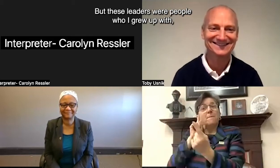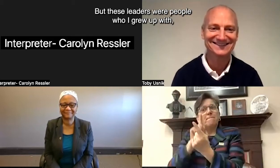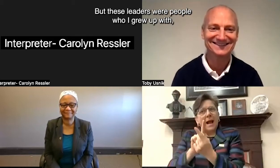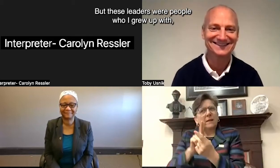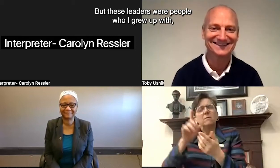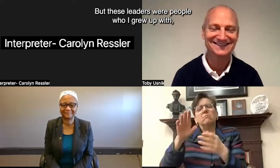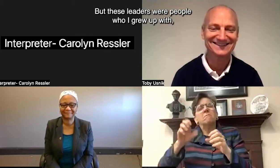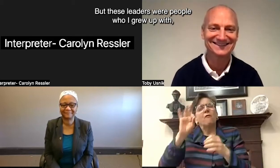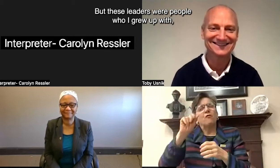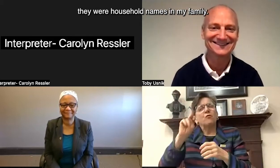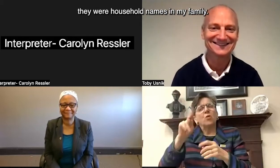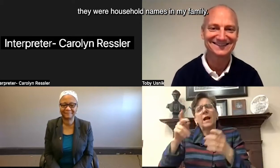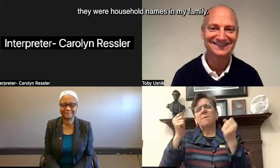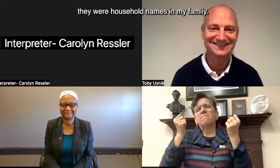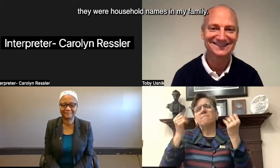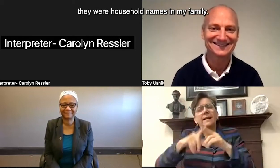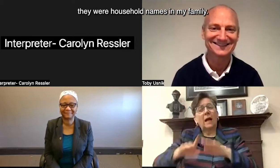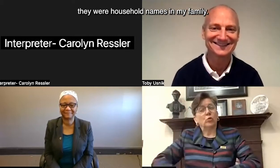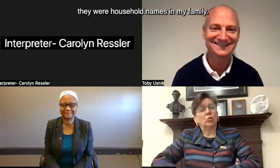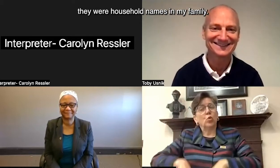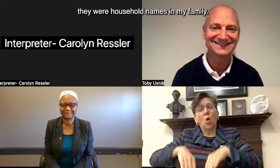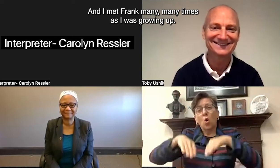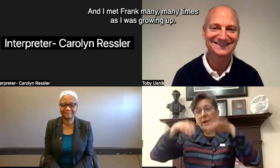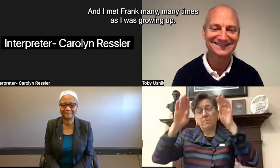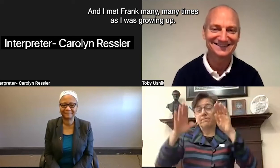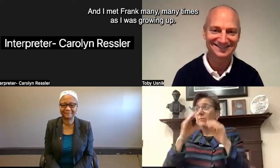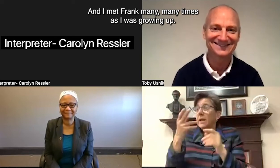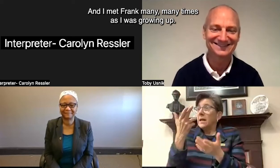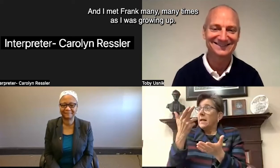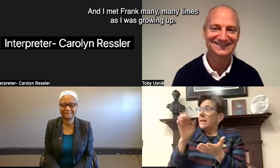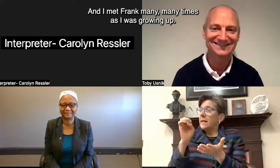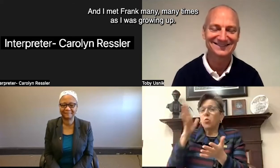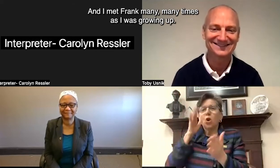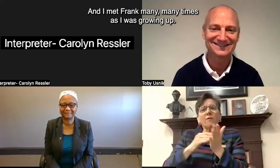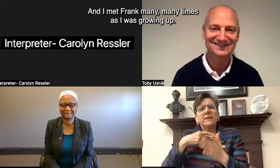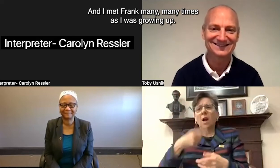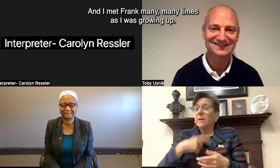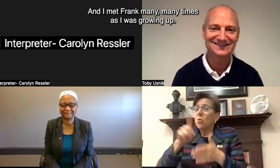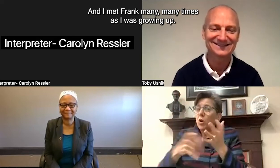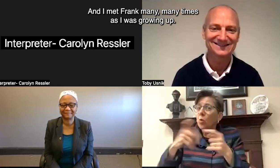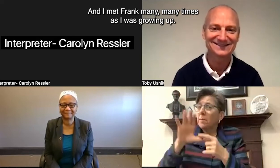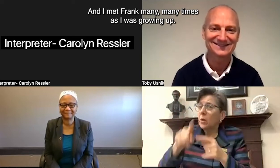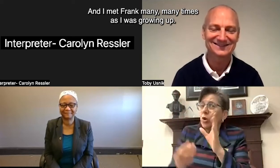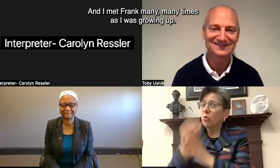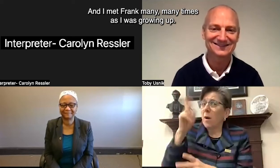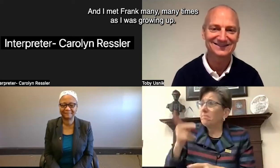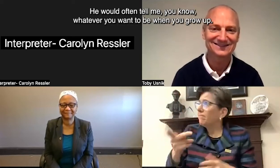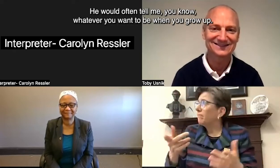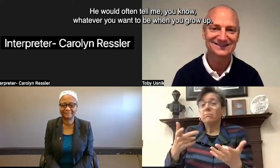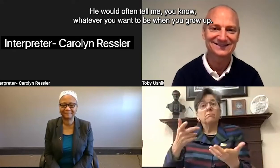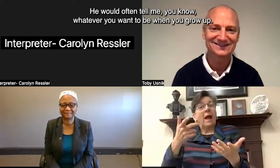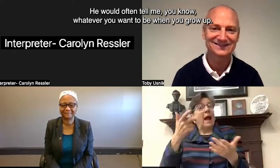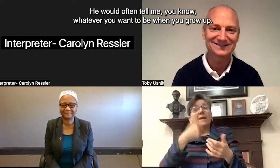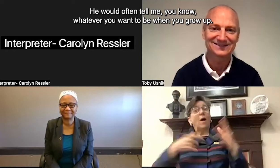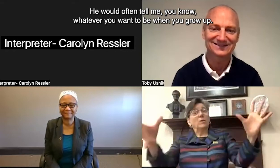household names in my family. And I met Frank many, many times as I was growing up. He would often tell me,